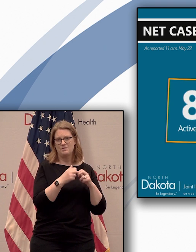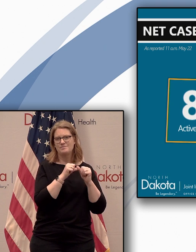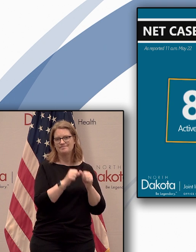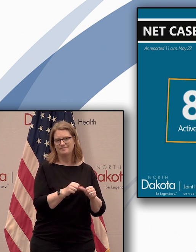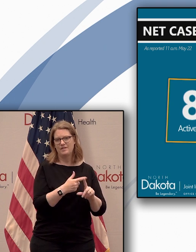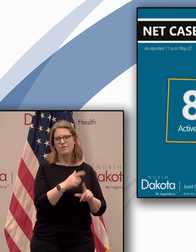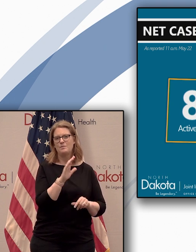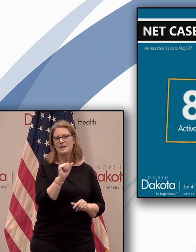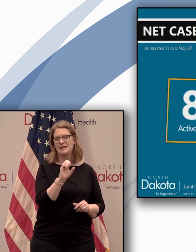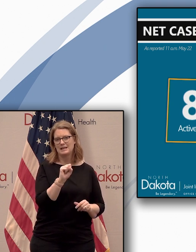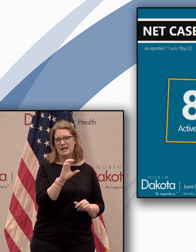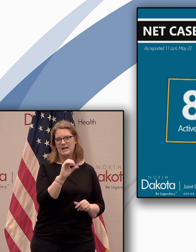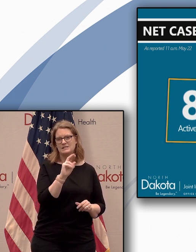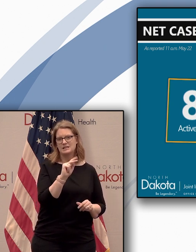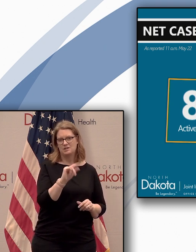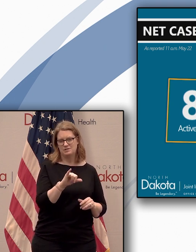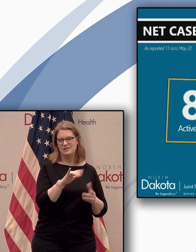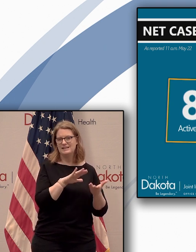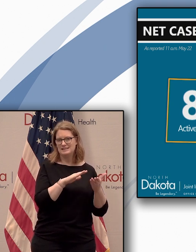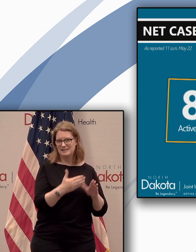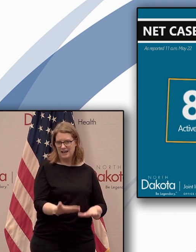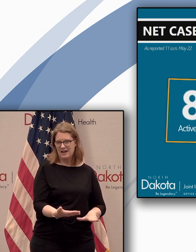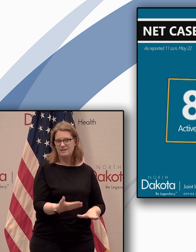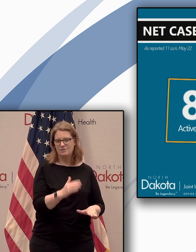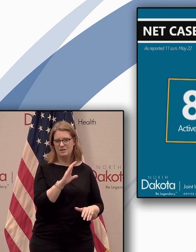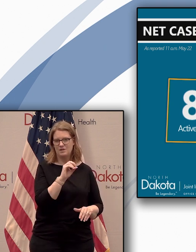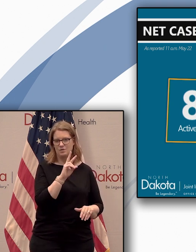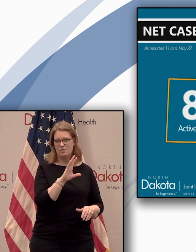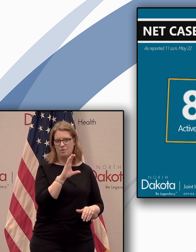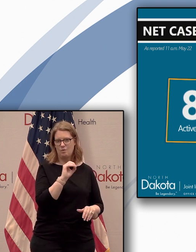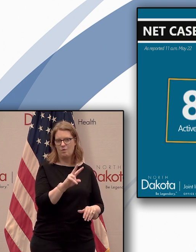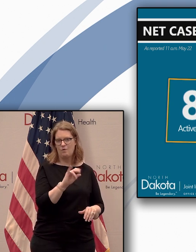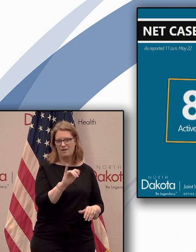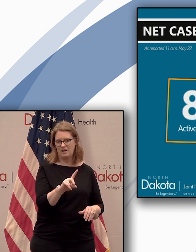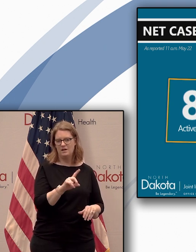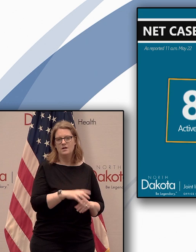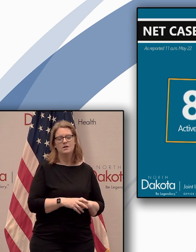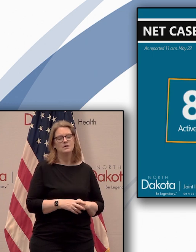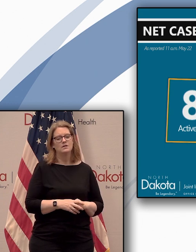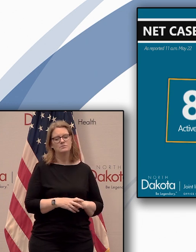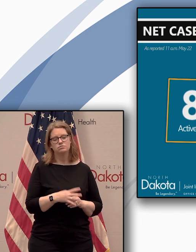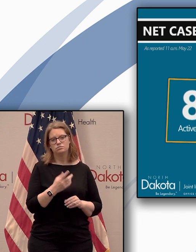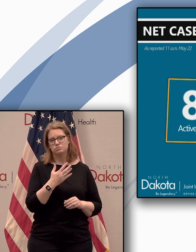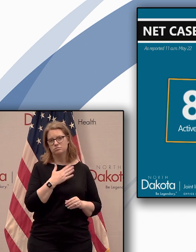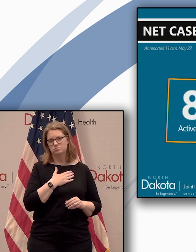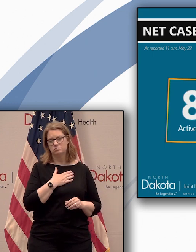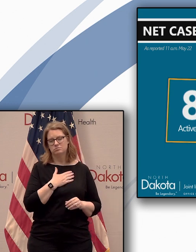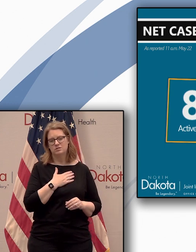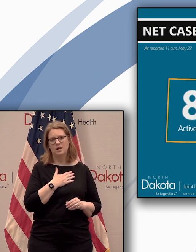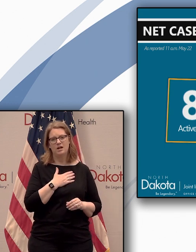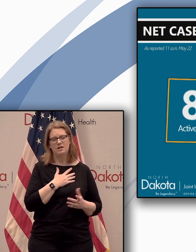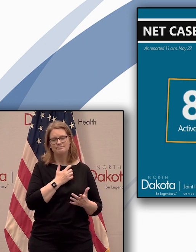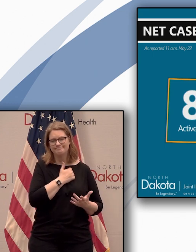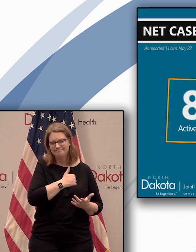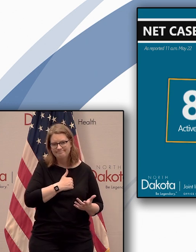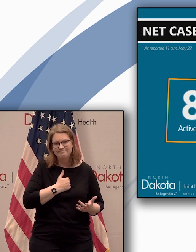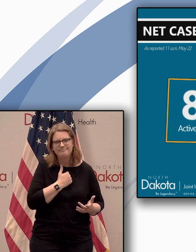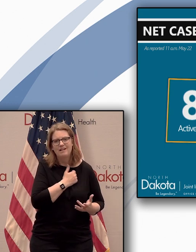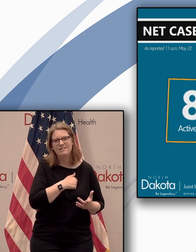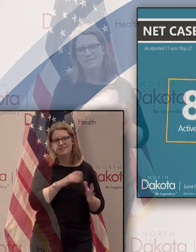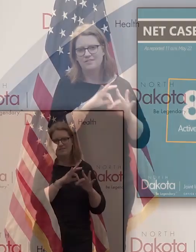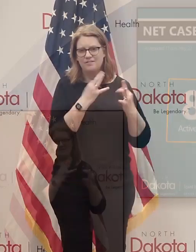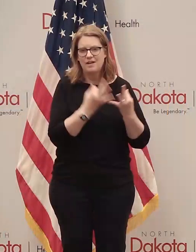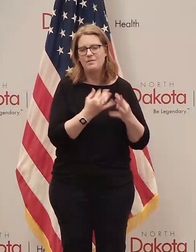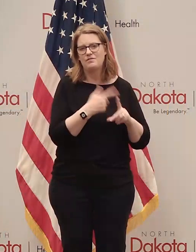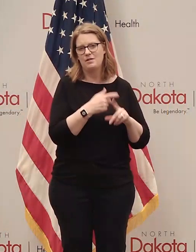Cass County who died with COVID. Catherine and I, of course, extend our deepest condolences to this family who lost their loved